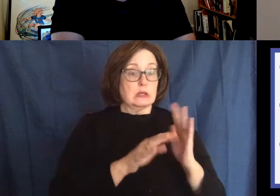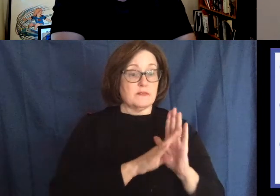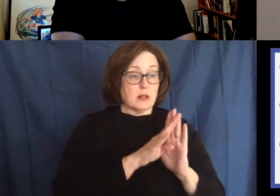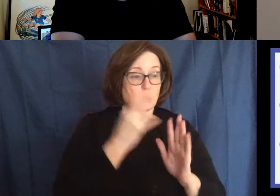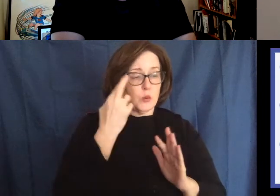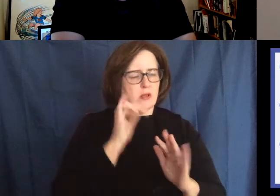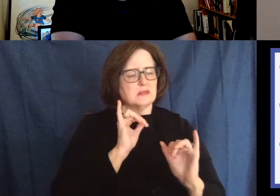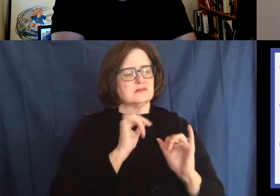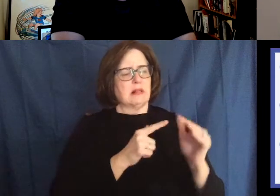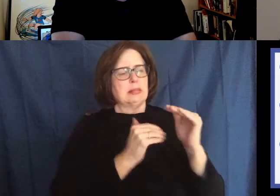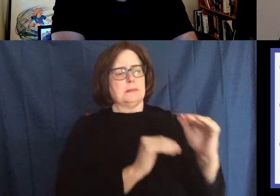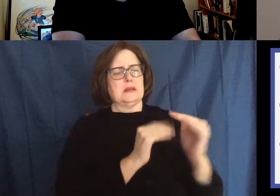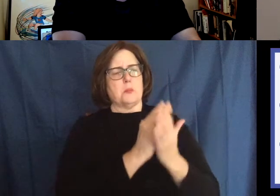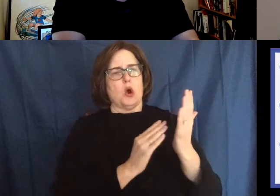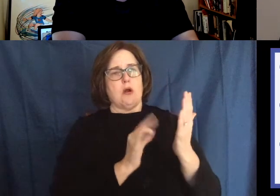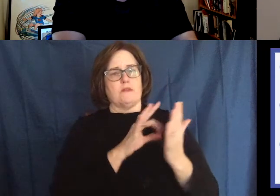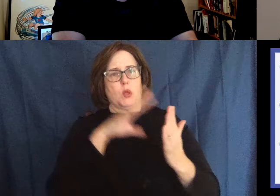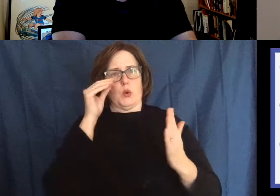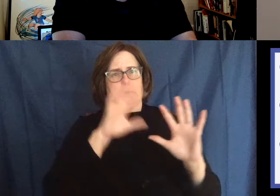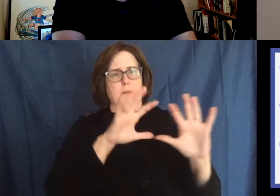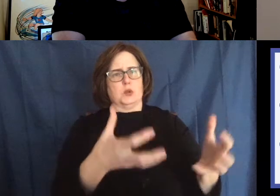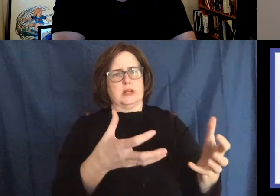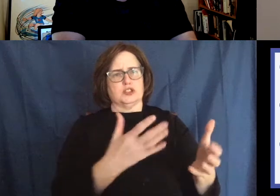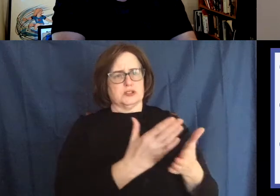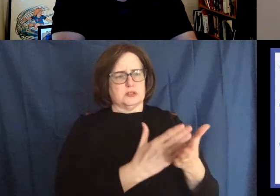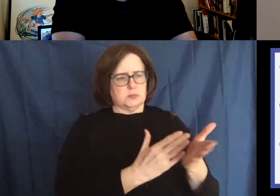learning population and then